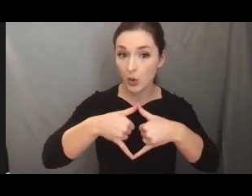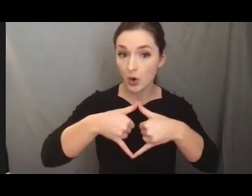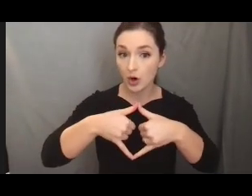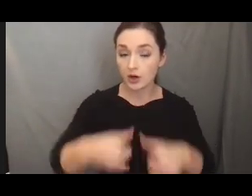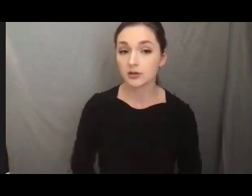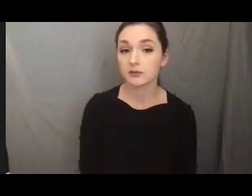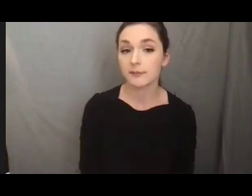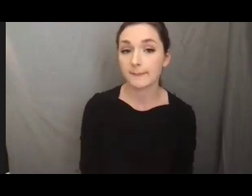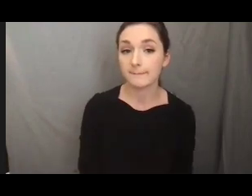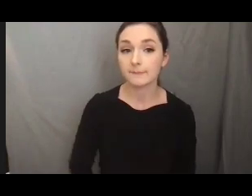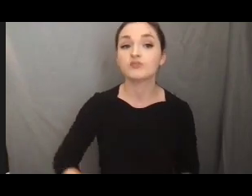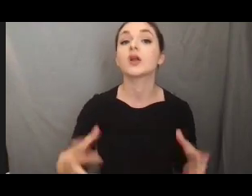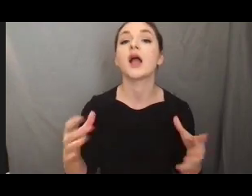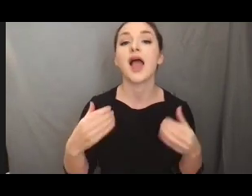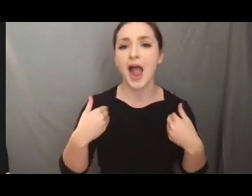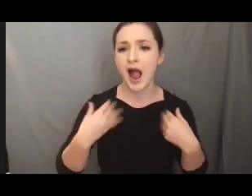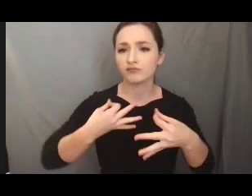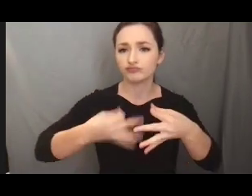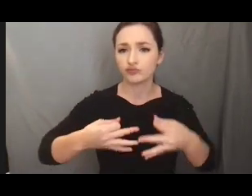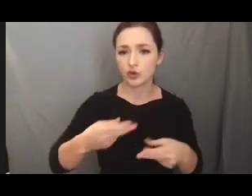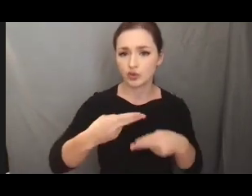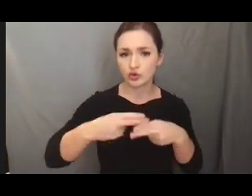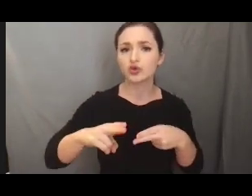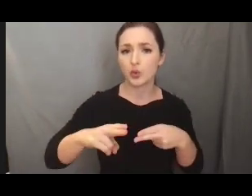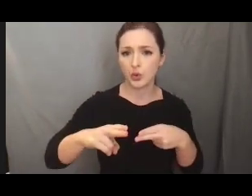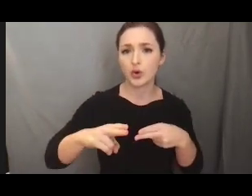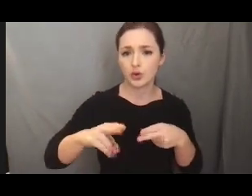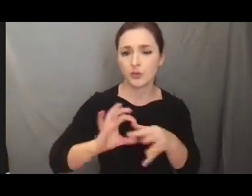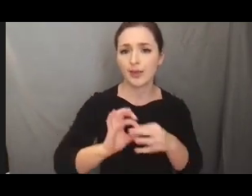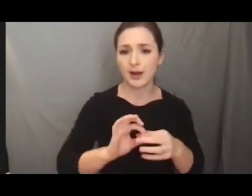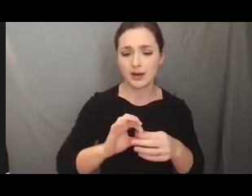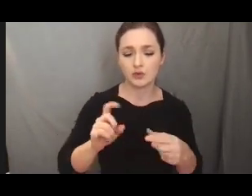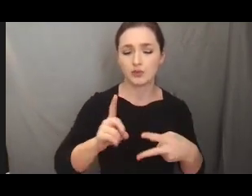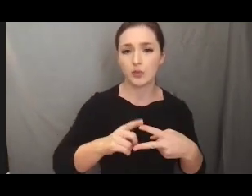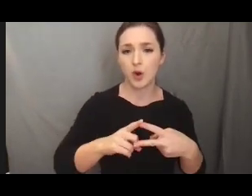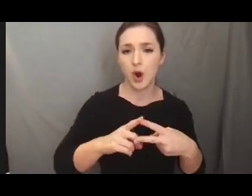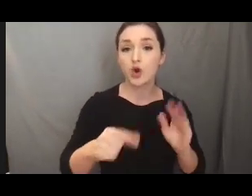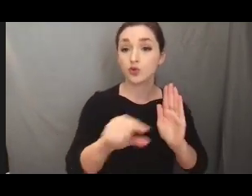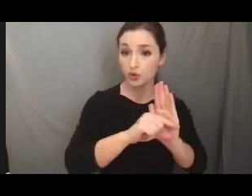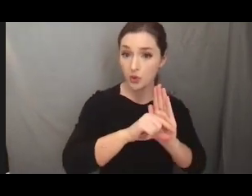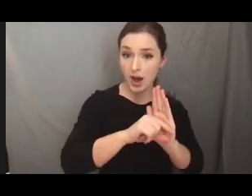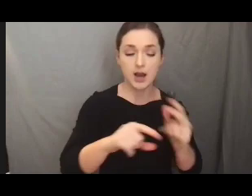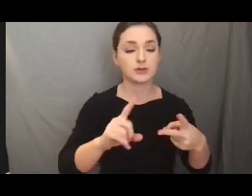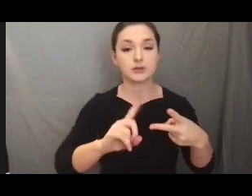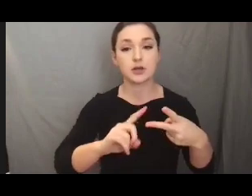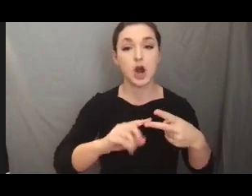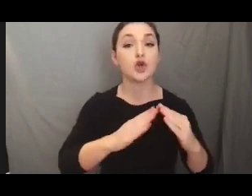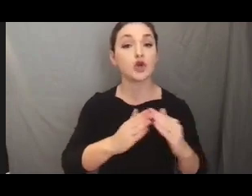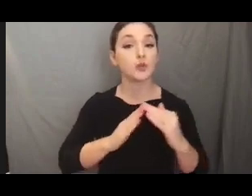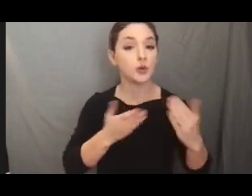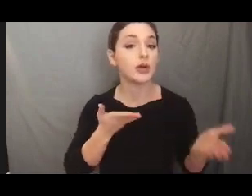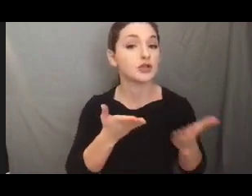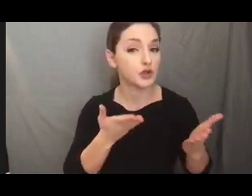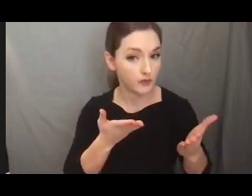the small gist of things, it's for grades and community service is what these awards are all about. Some of the names